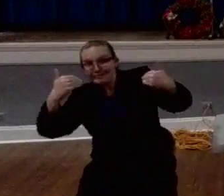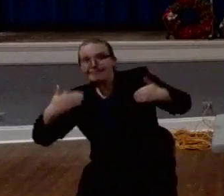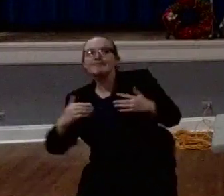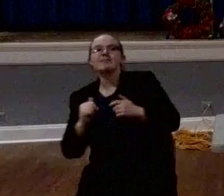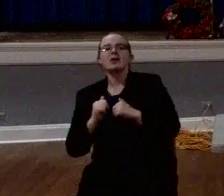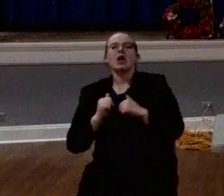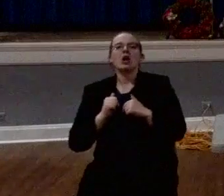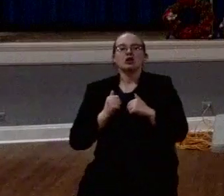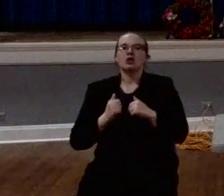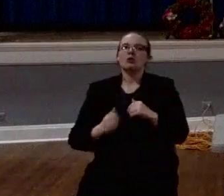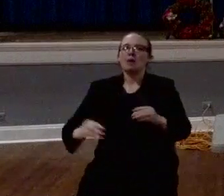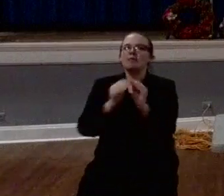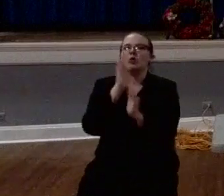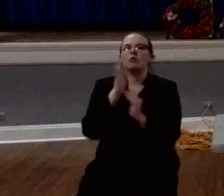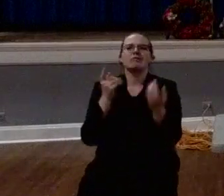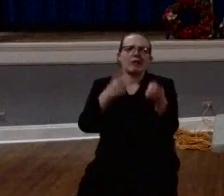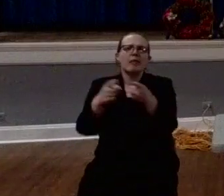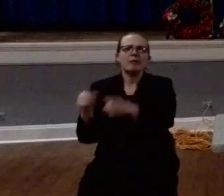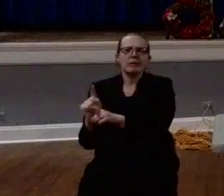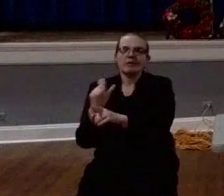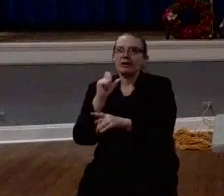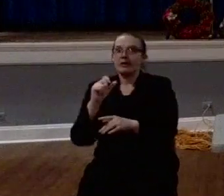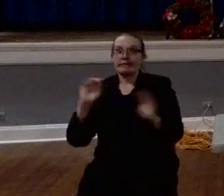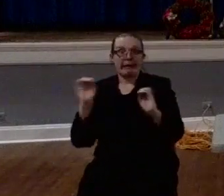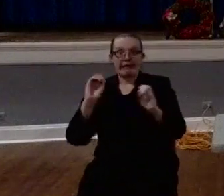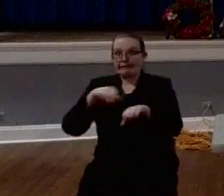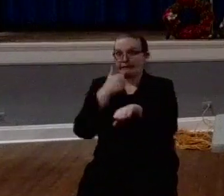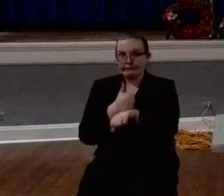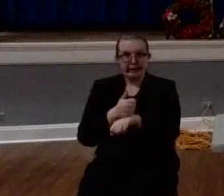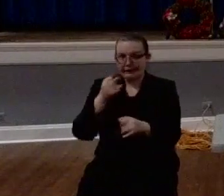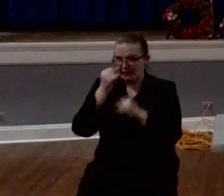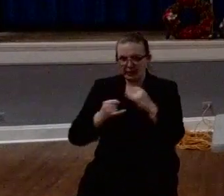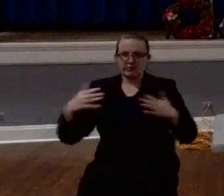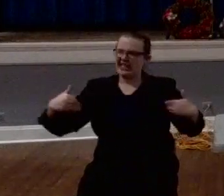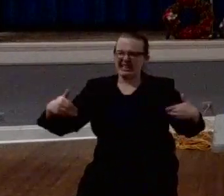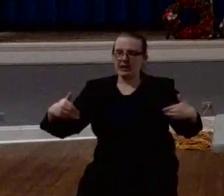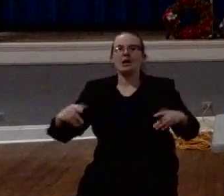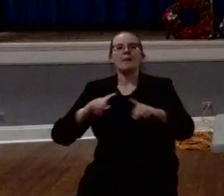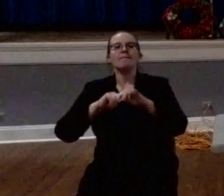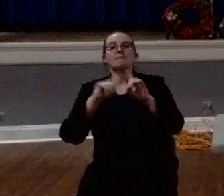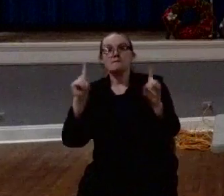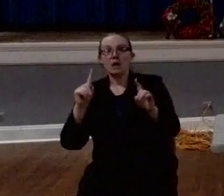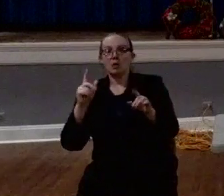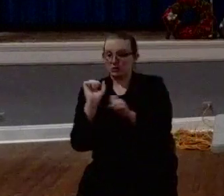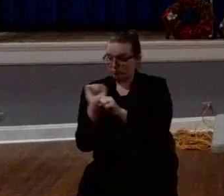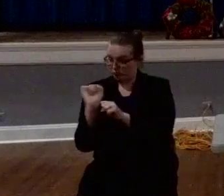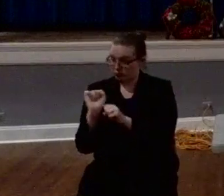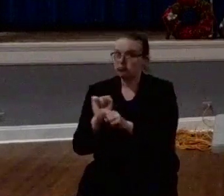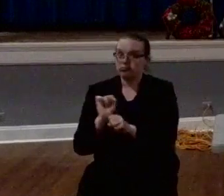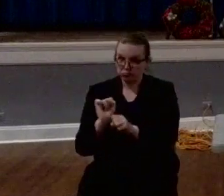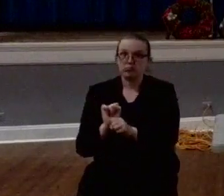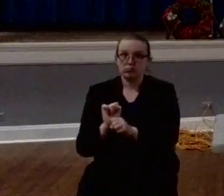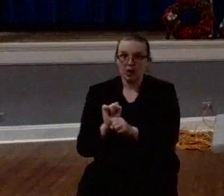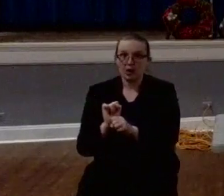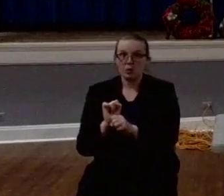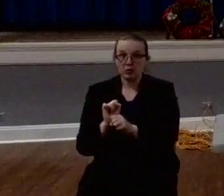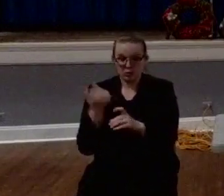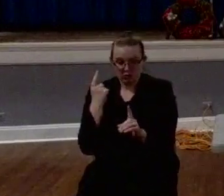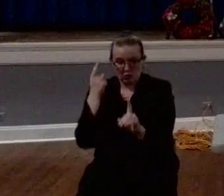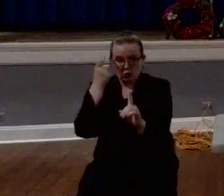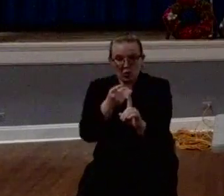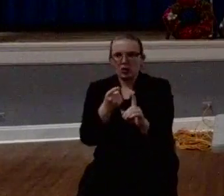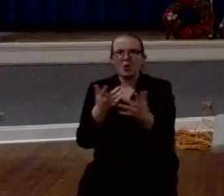come. Nothing is set yet in terms of when we will see that happen, but we're working very diligently to make sure that we